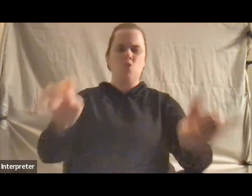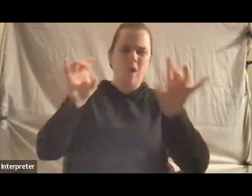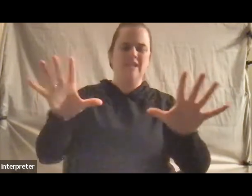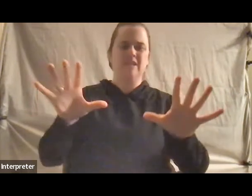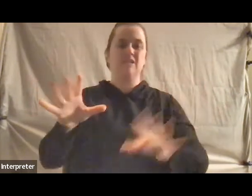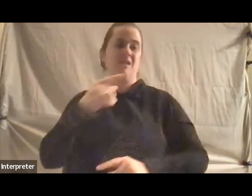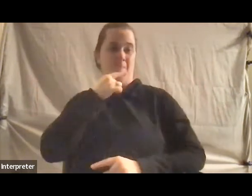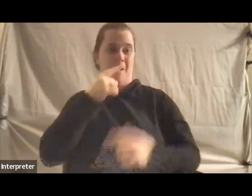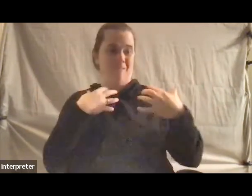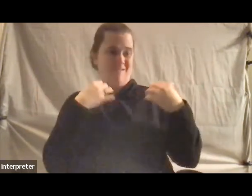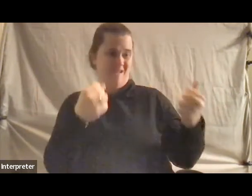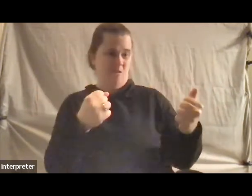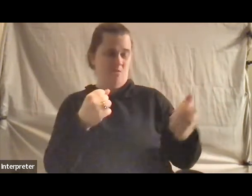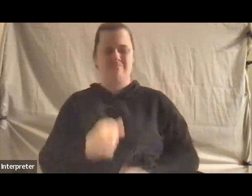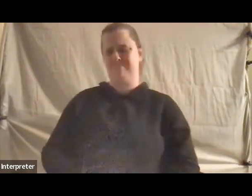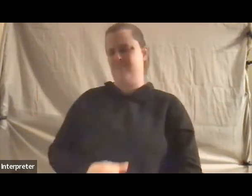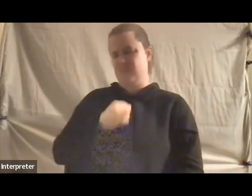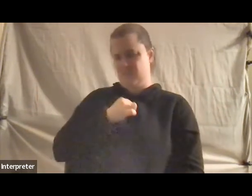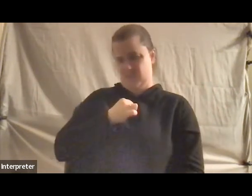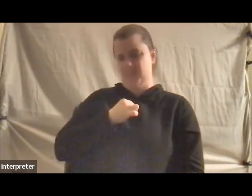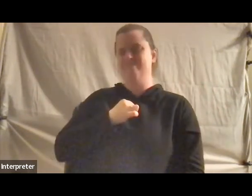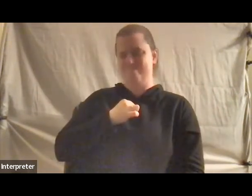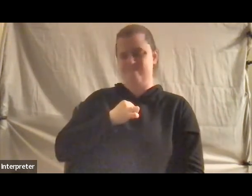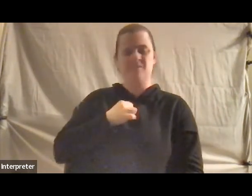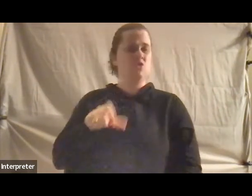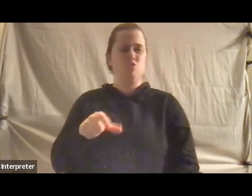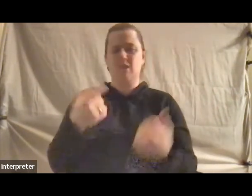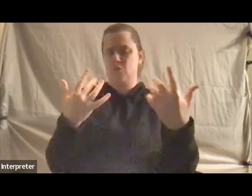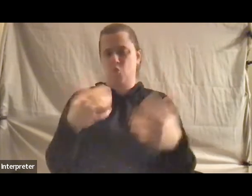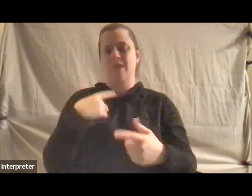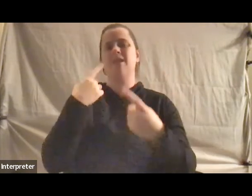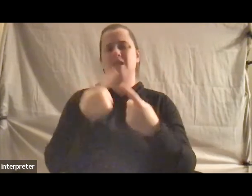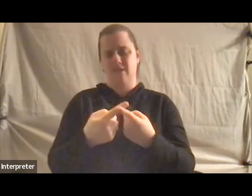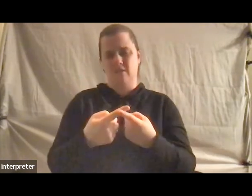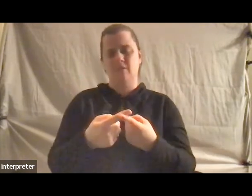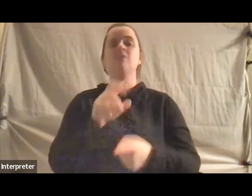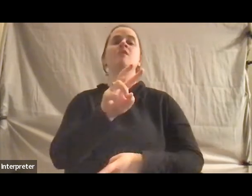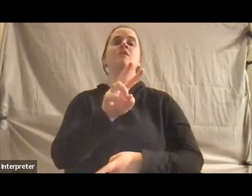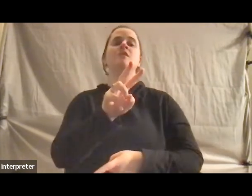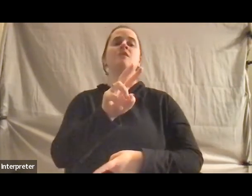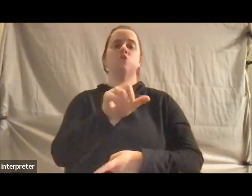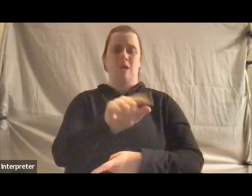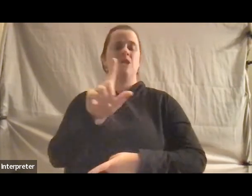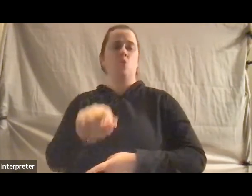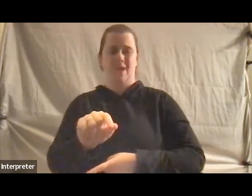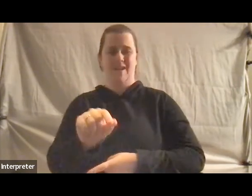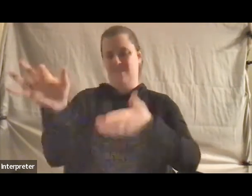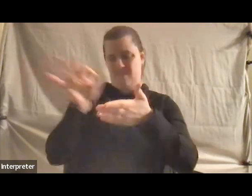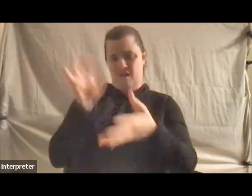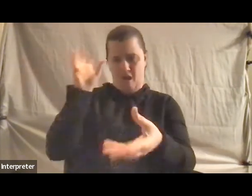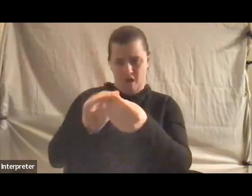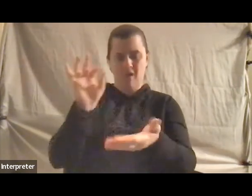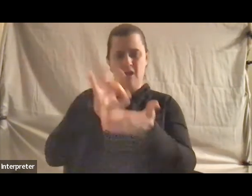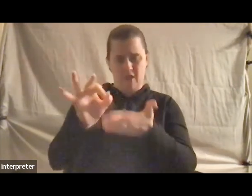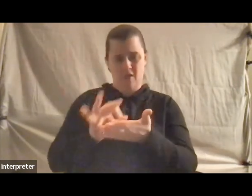dignity. We don't need to wait for the 2020 point in time count numbers to know that effectively